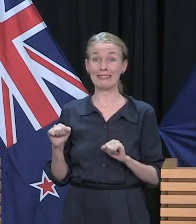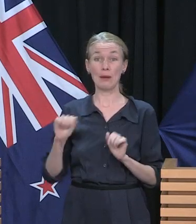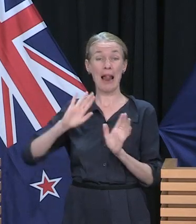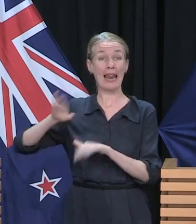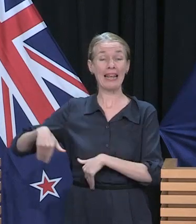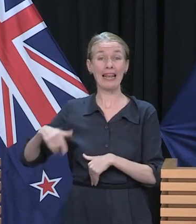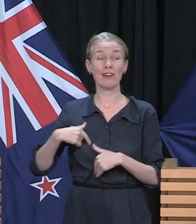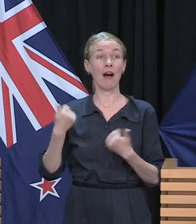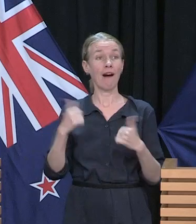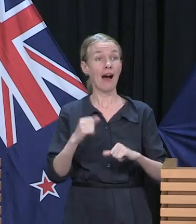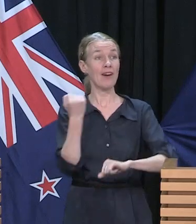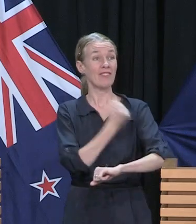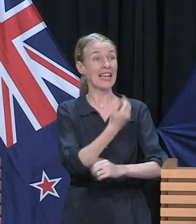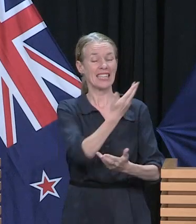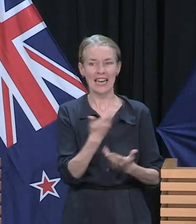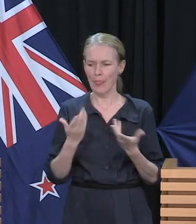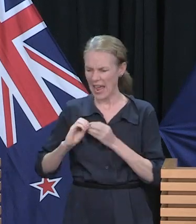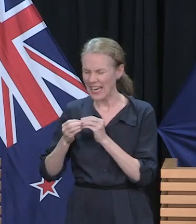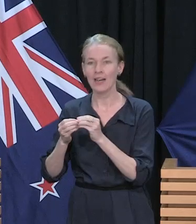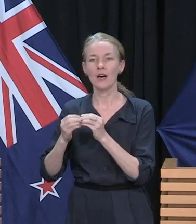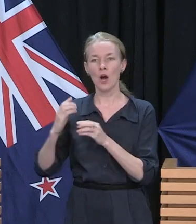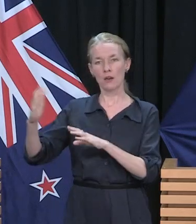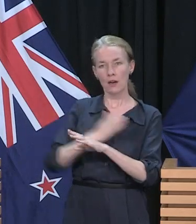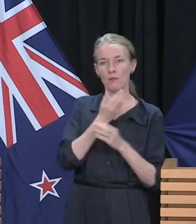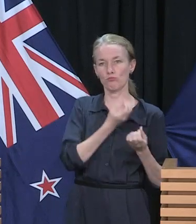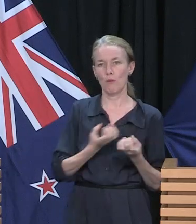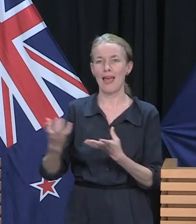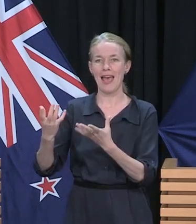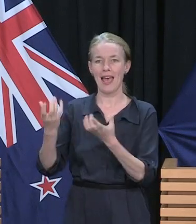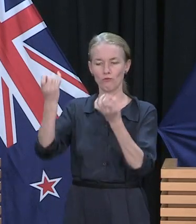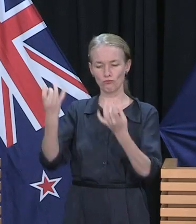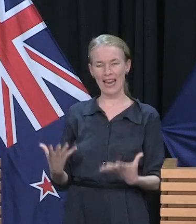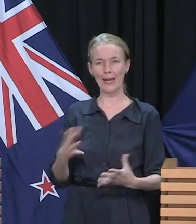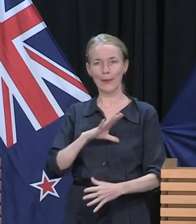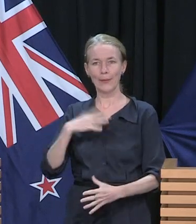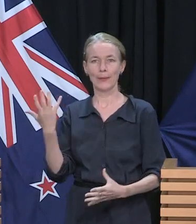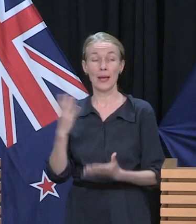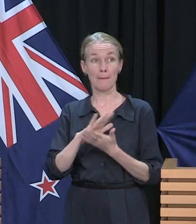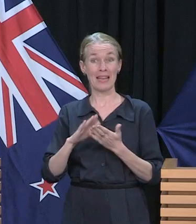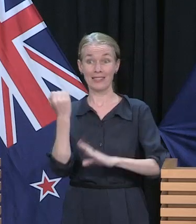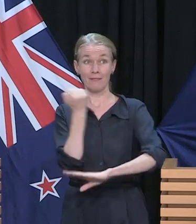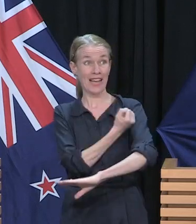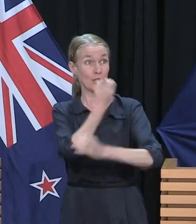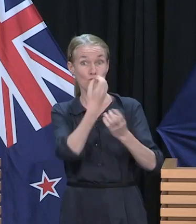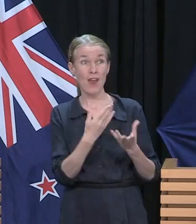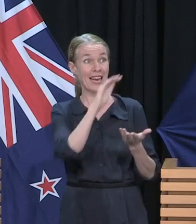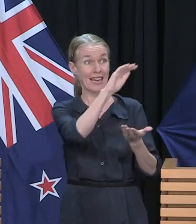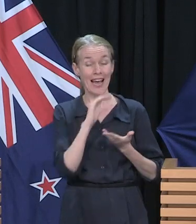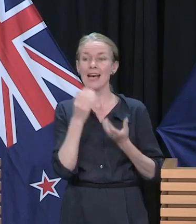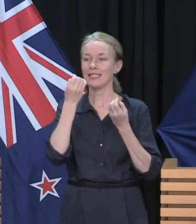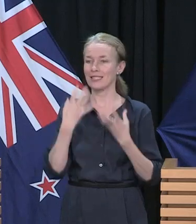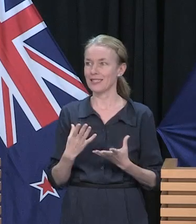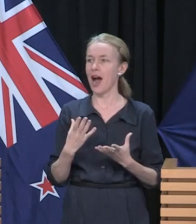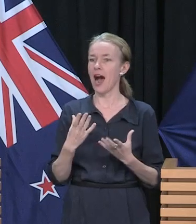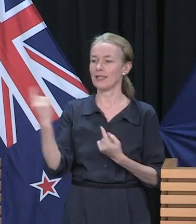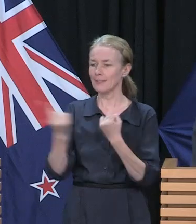out how we're going to actually administer a vaccination campaign. We want that ready to go so that as soon as we've got a vaccination, we can get underway and do that. But I